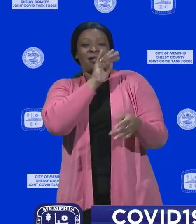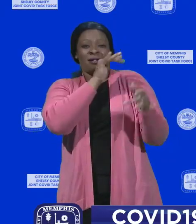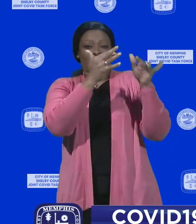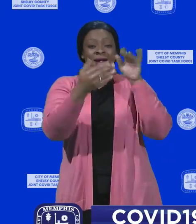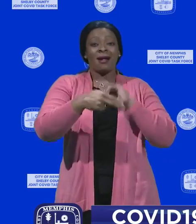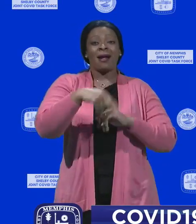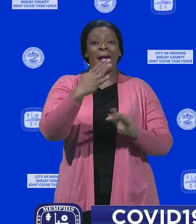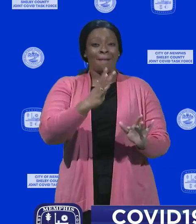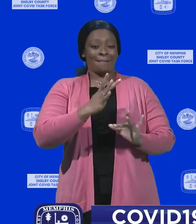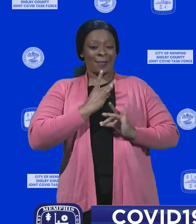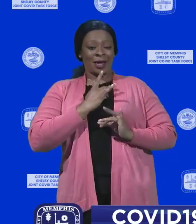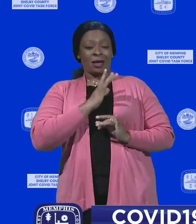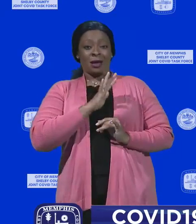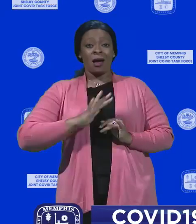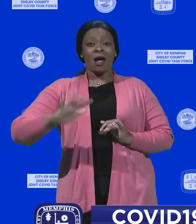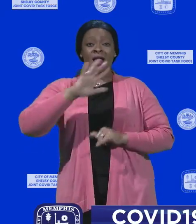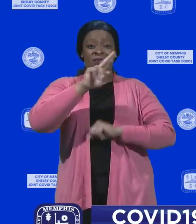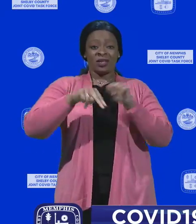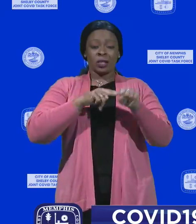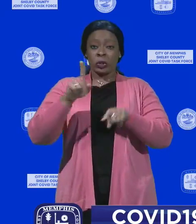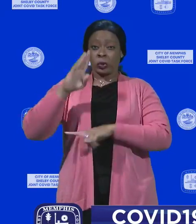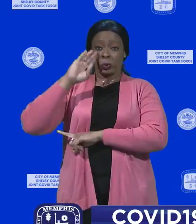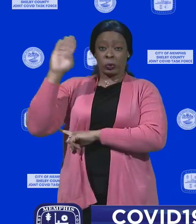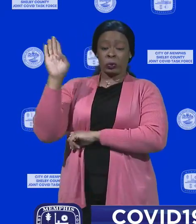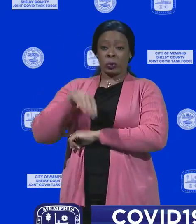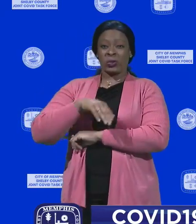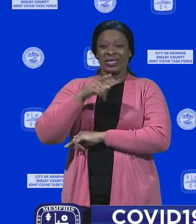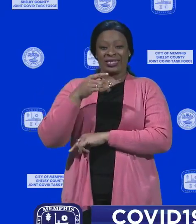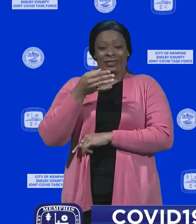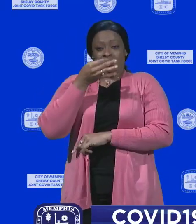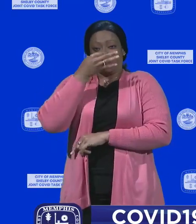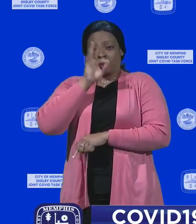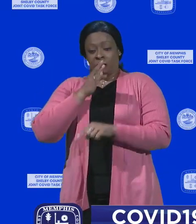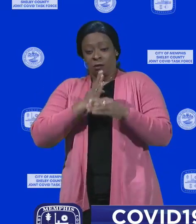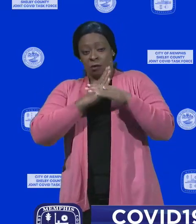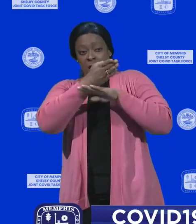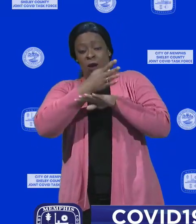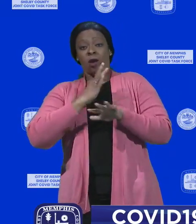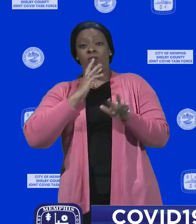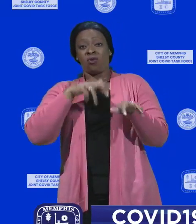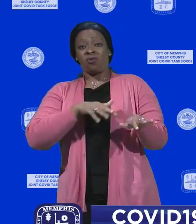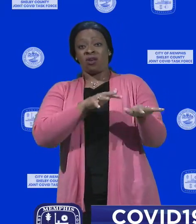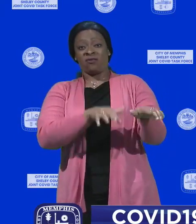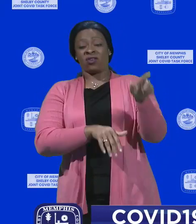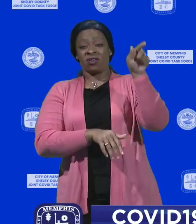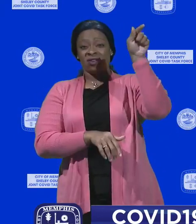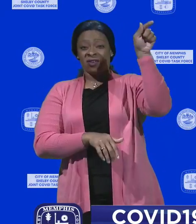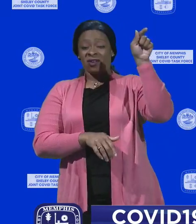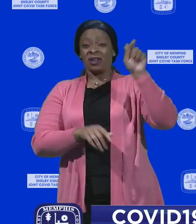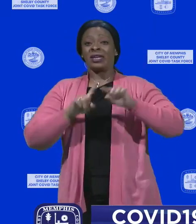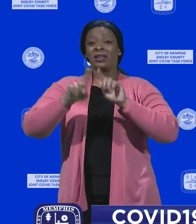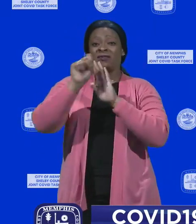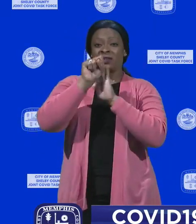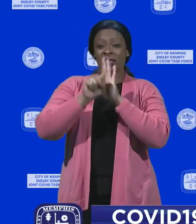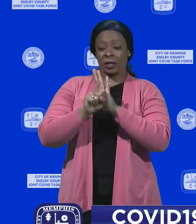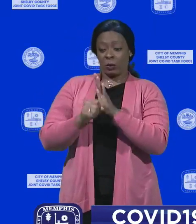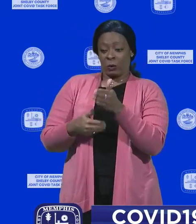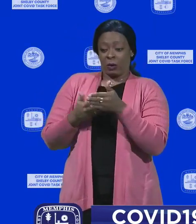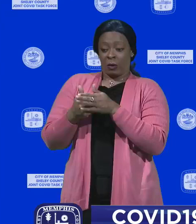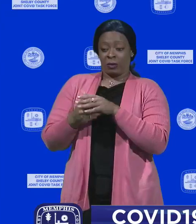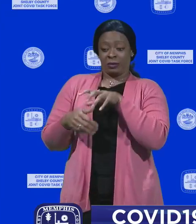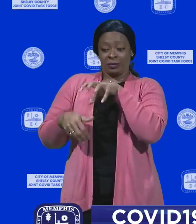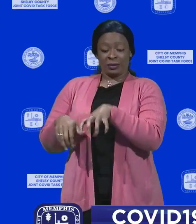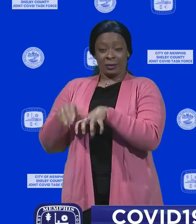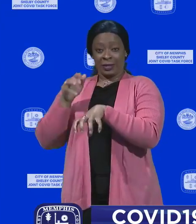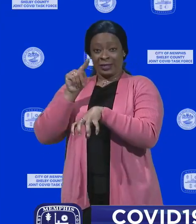positivity rate in the nation. And you all know that they're just across the river from us. There are other states that are very close to us that